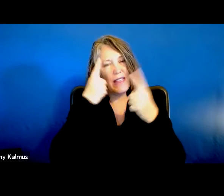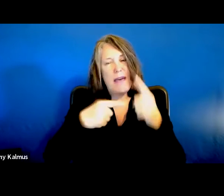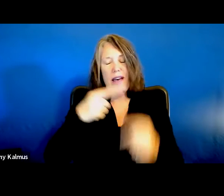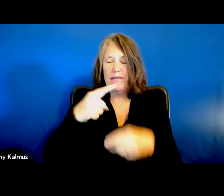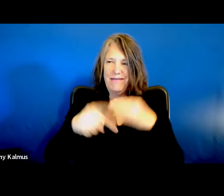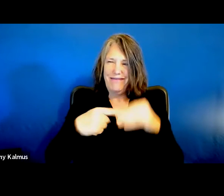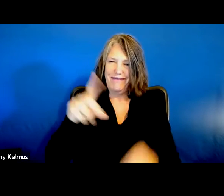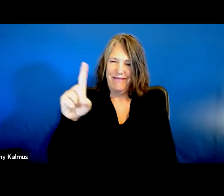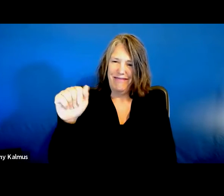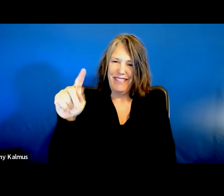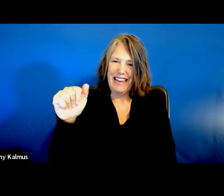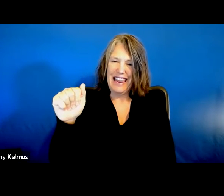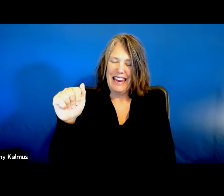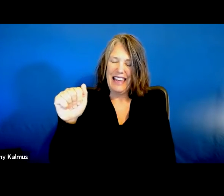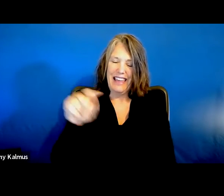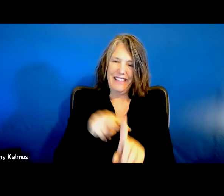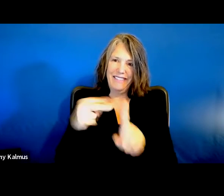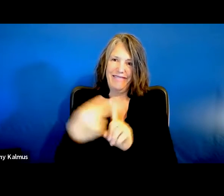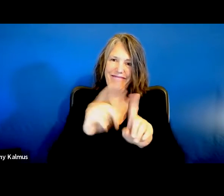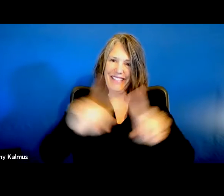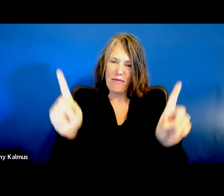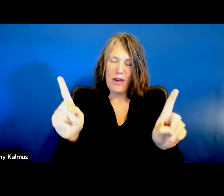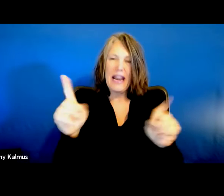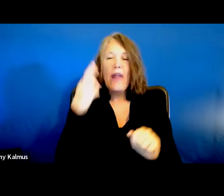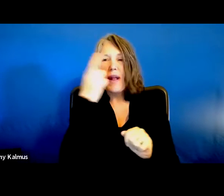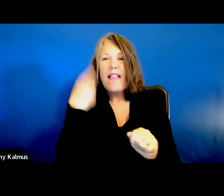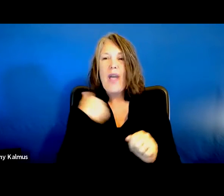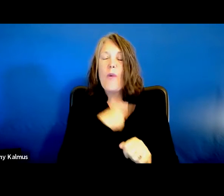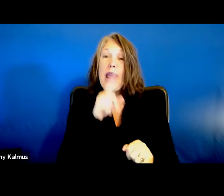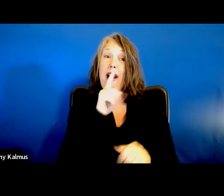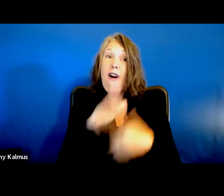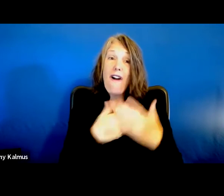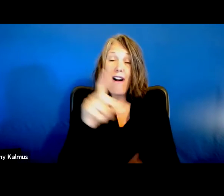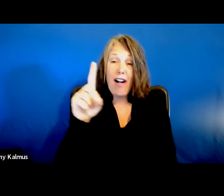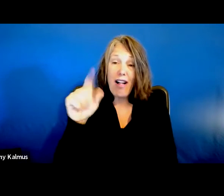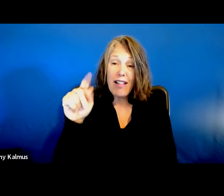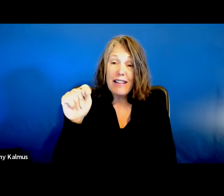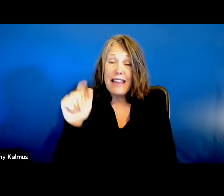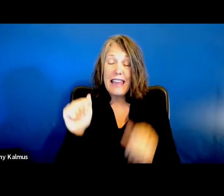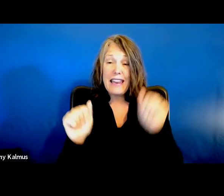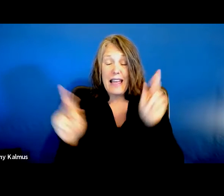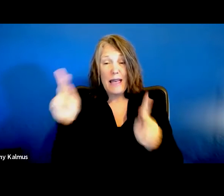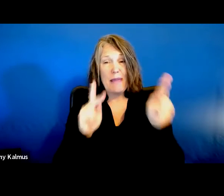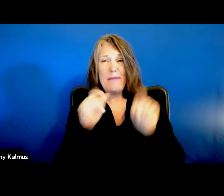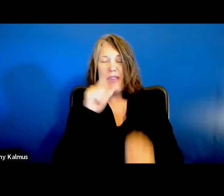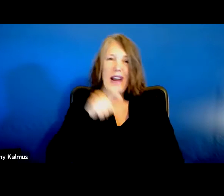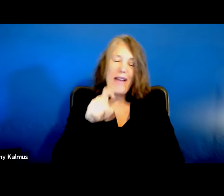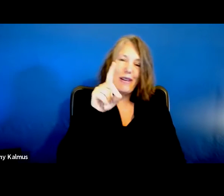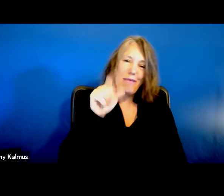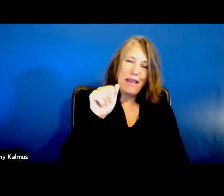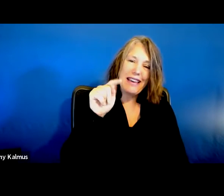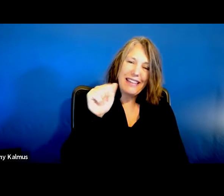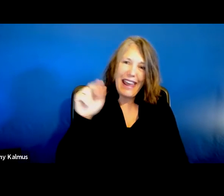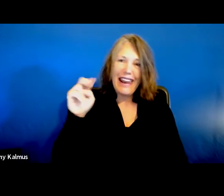differently and really recognizing that we are all data people. You don't have to be a data nerd,